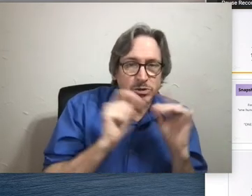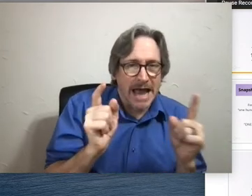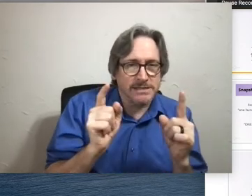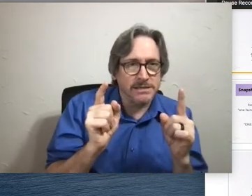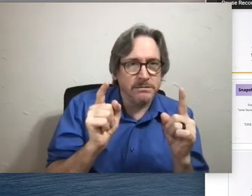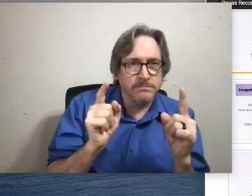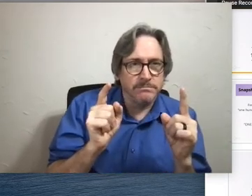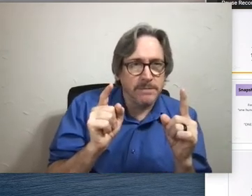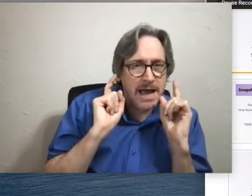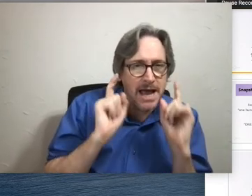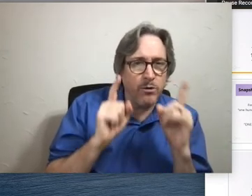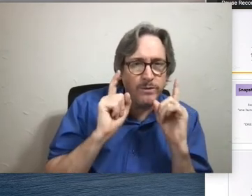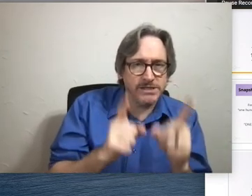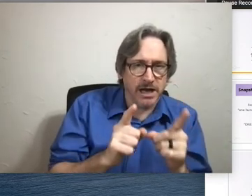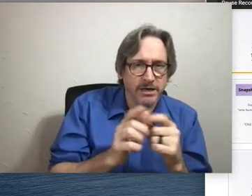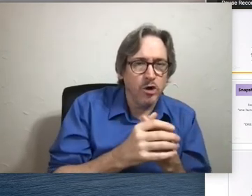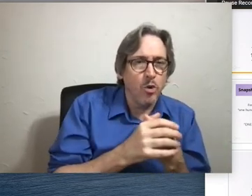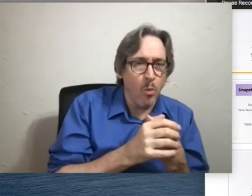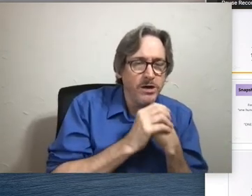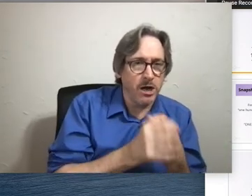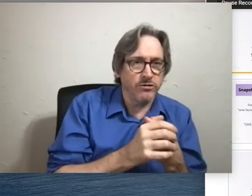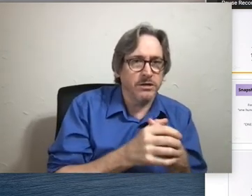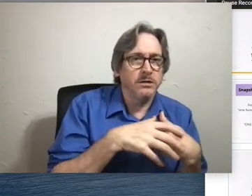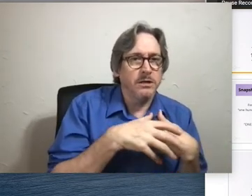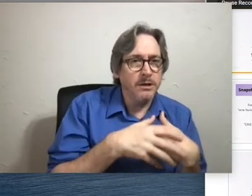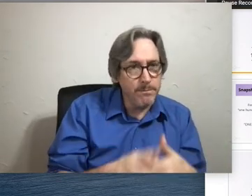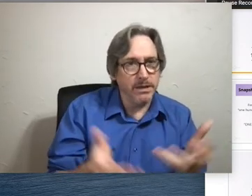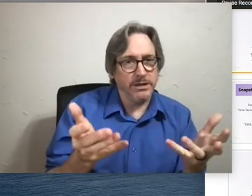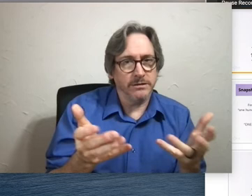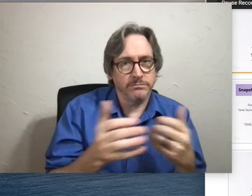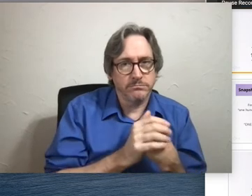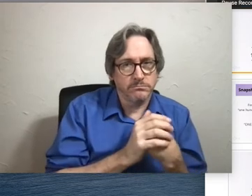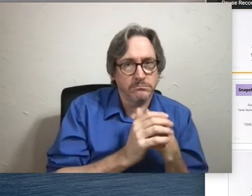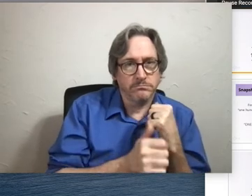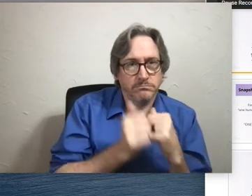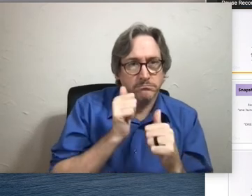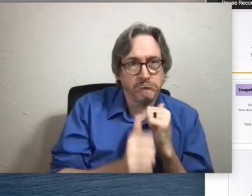So last, how would we sign 100 million?